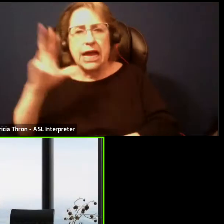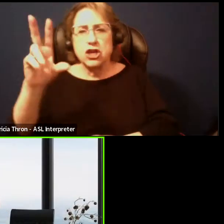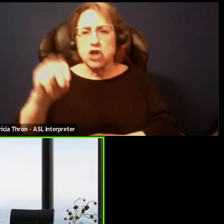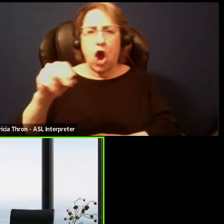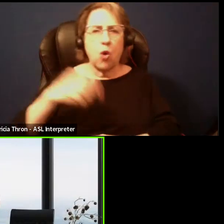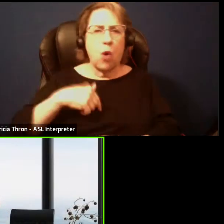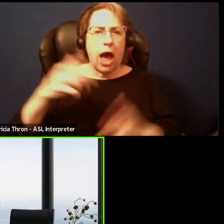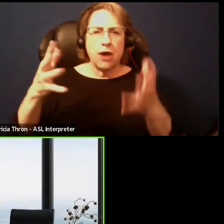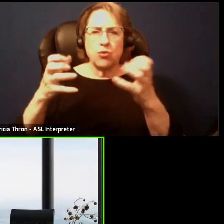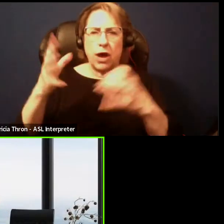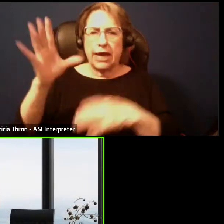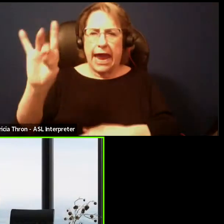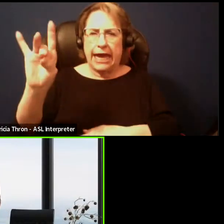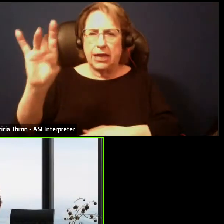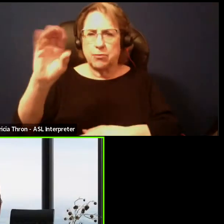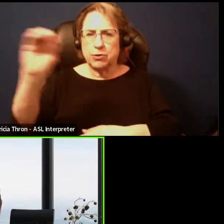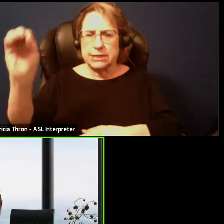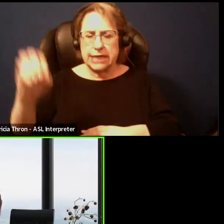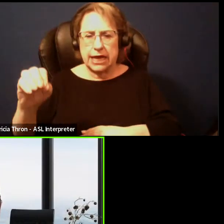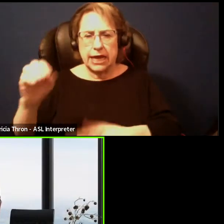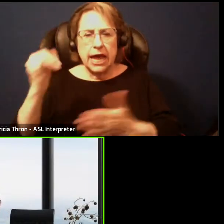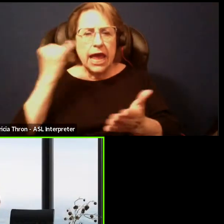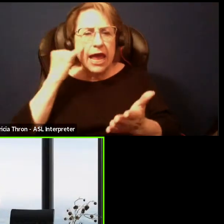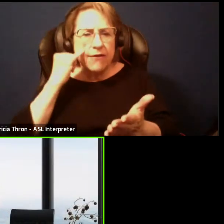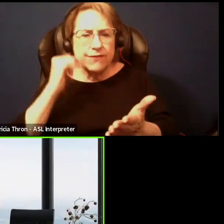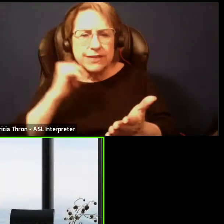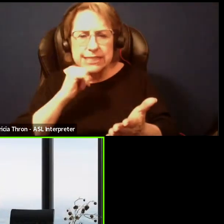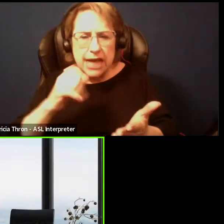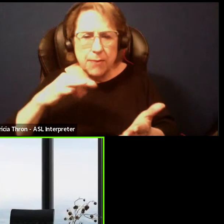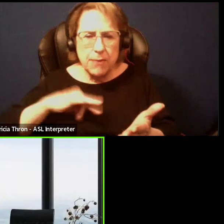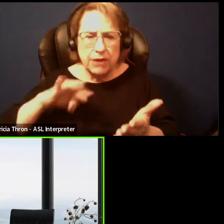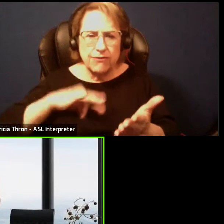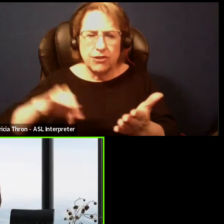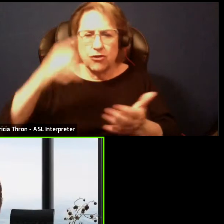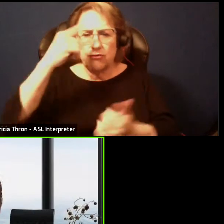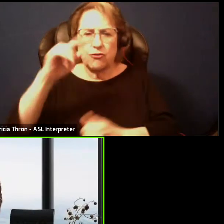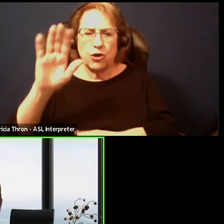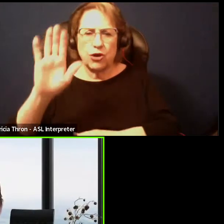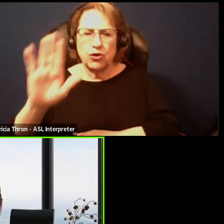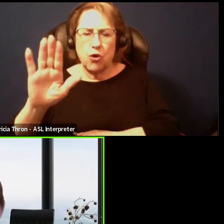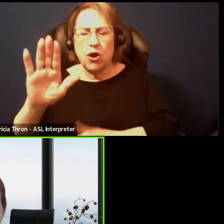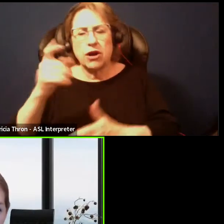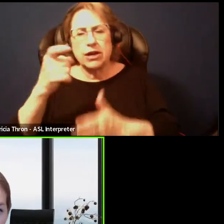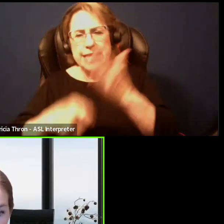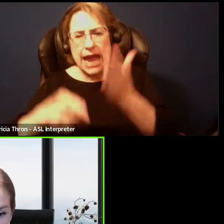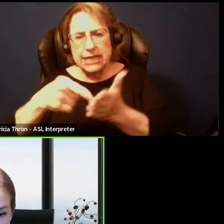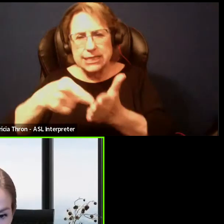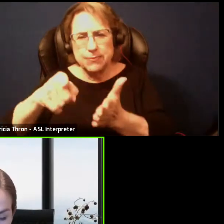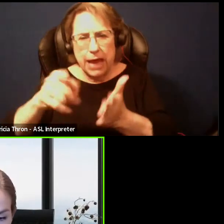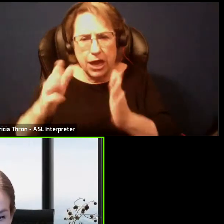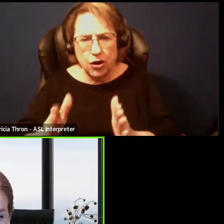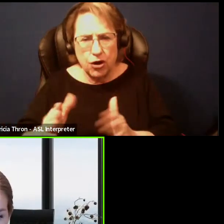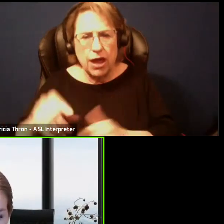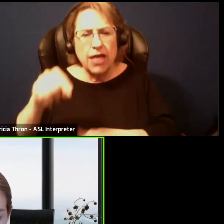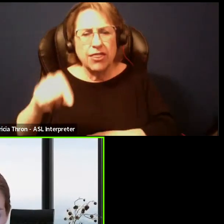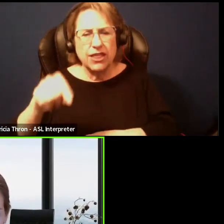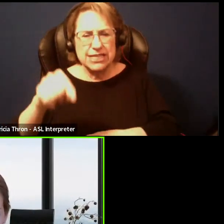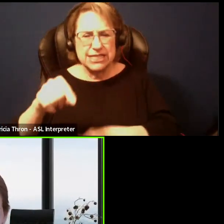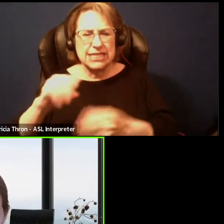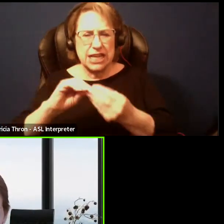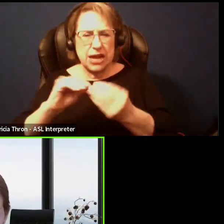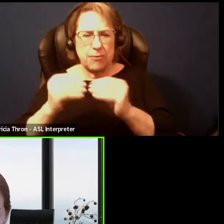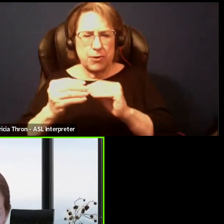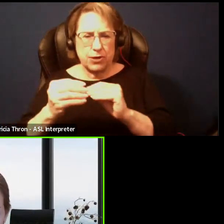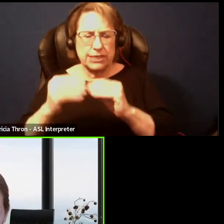not economical for your taxpayers, we wouldn't move forward. So this is the levels that the underwriter was planning to start with. But as